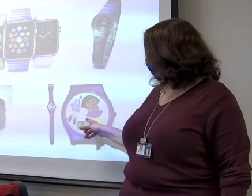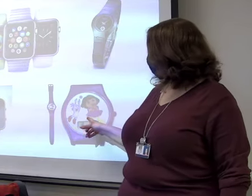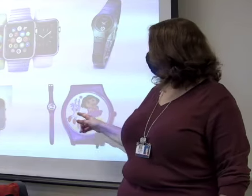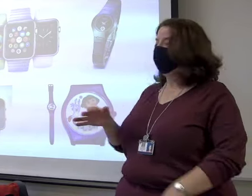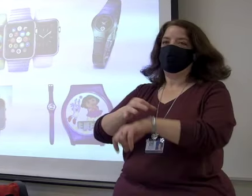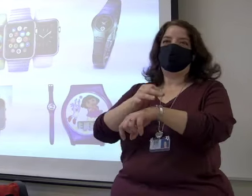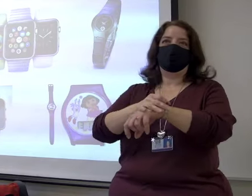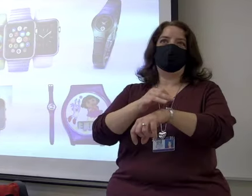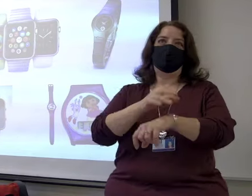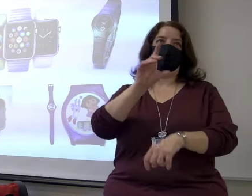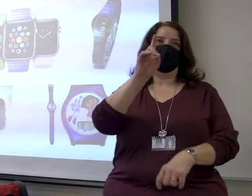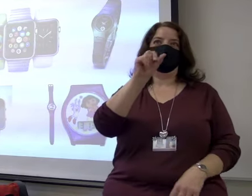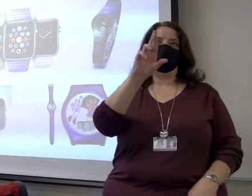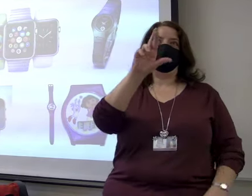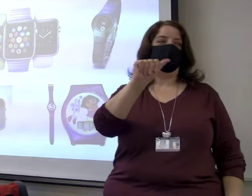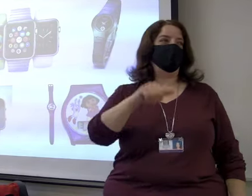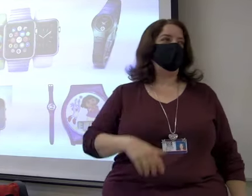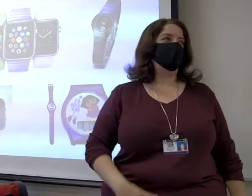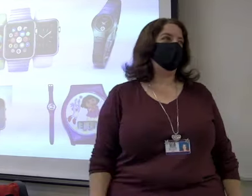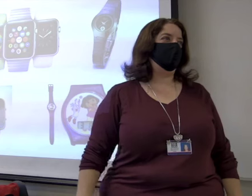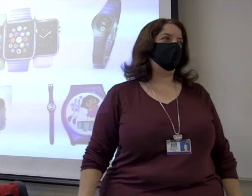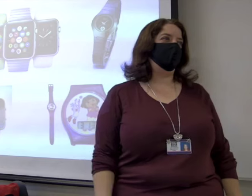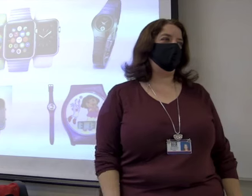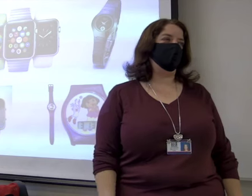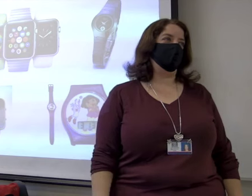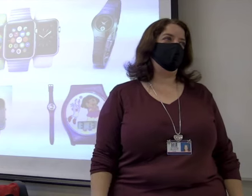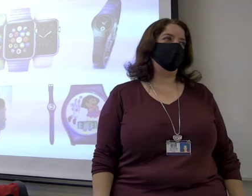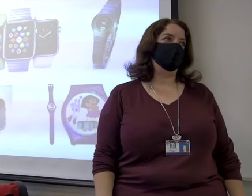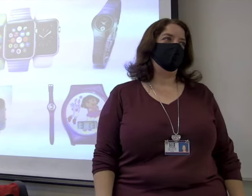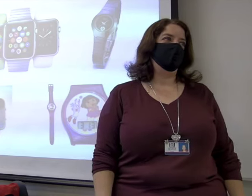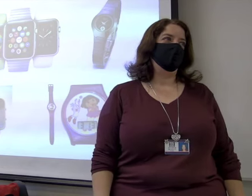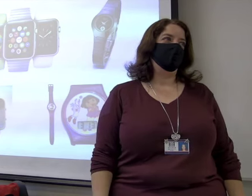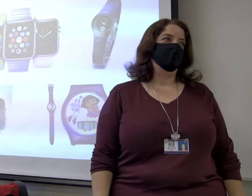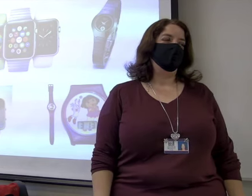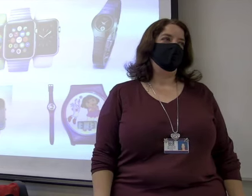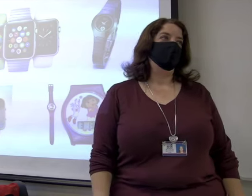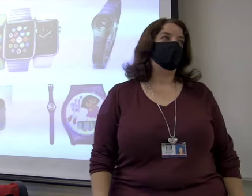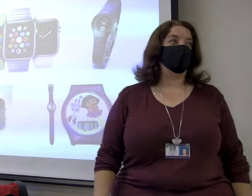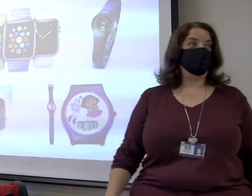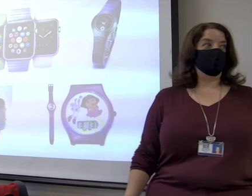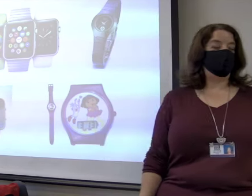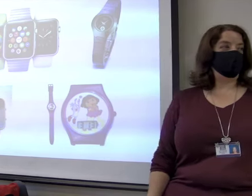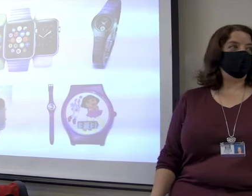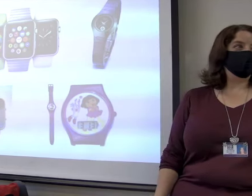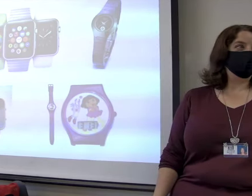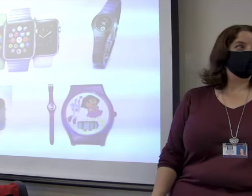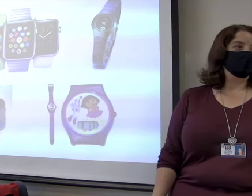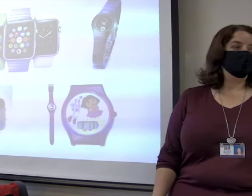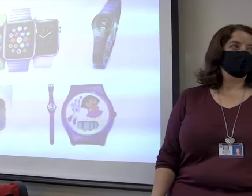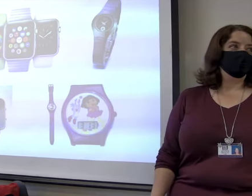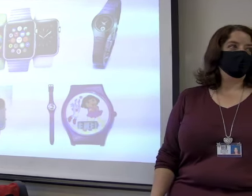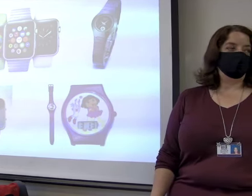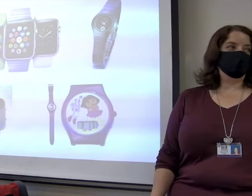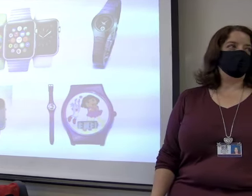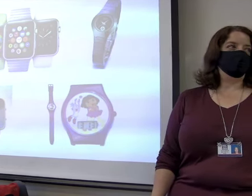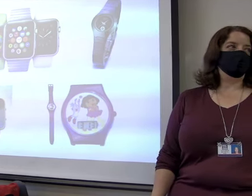Okay, this is a watch, has Dora on it. Will, how do you feel about Dora? Dora the Explorer? Dora the Explorer. Do we need to destroy her?